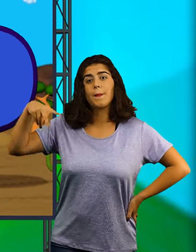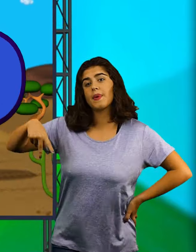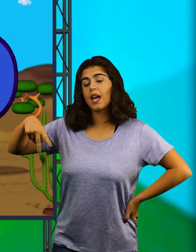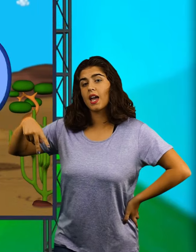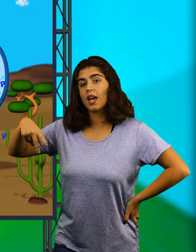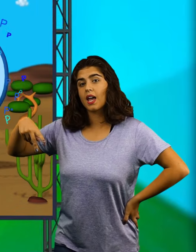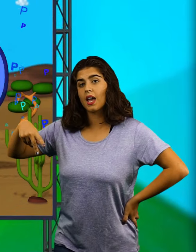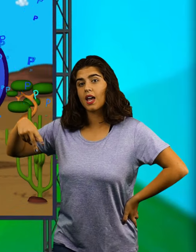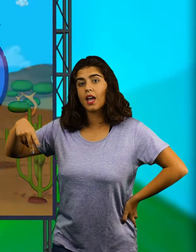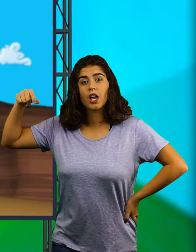P, Q,